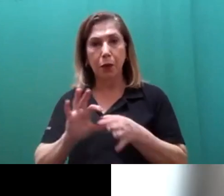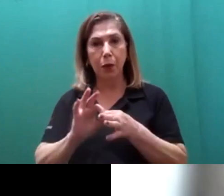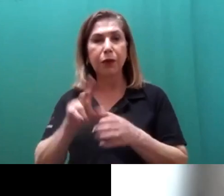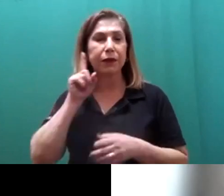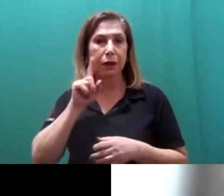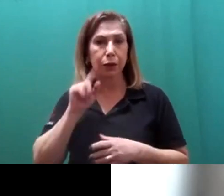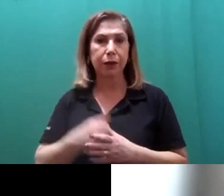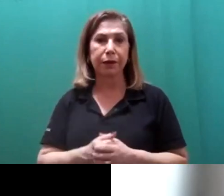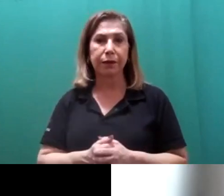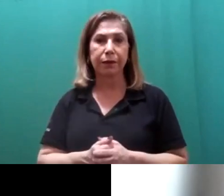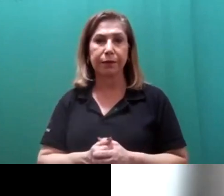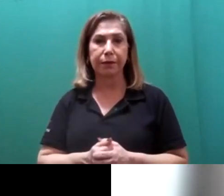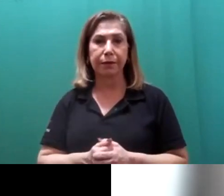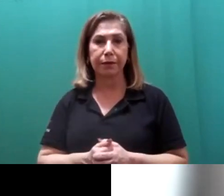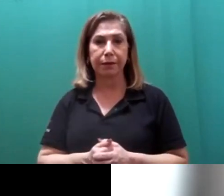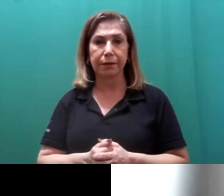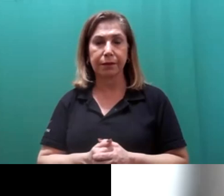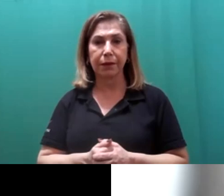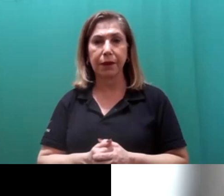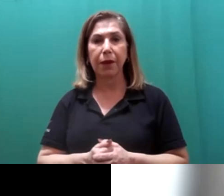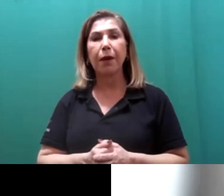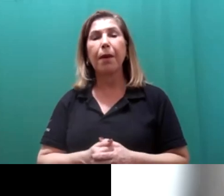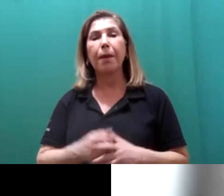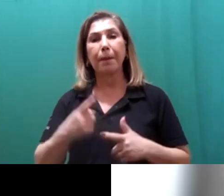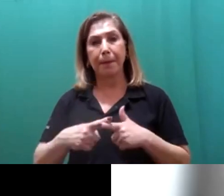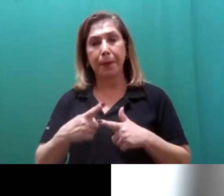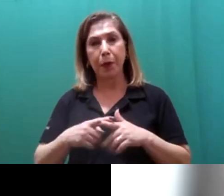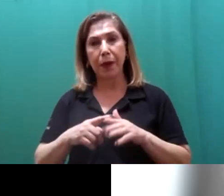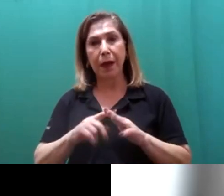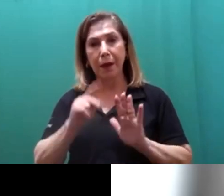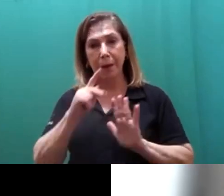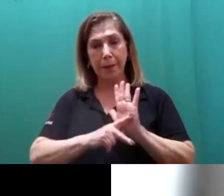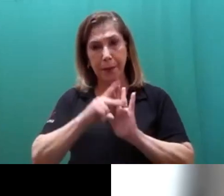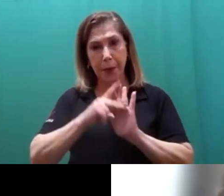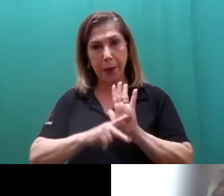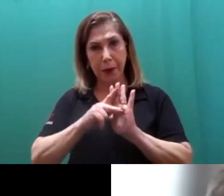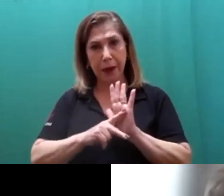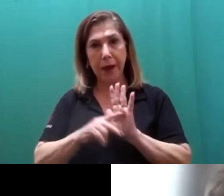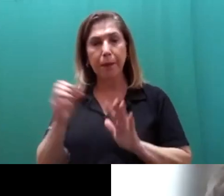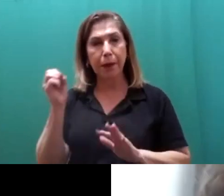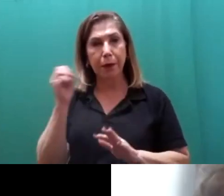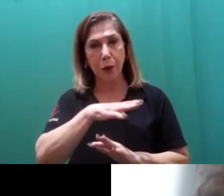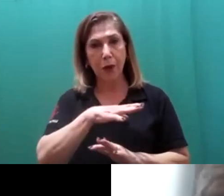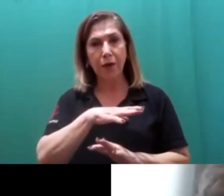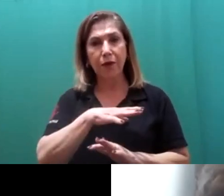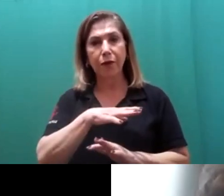say, adopted to prevent food waste in the cities through the platform that were mentioned